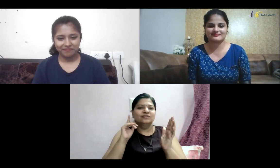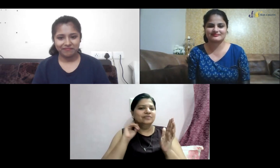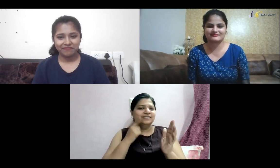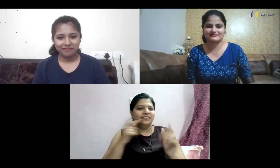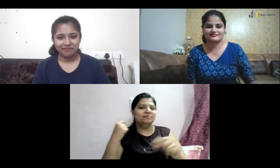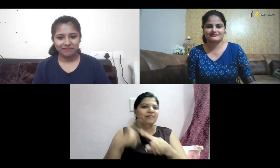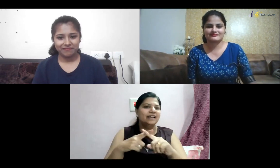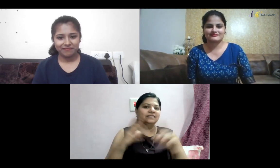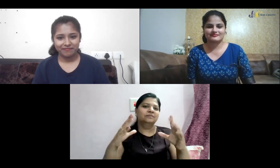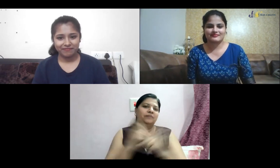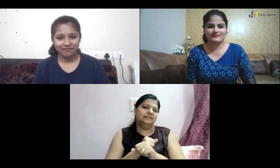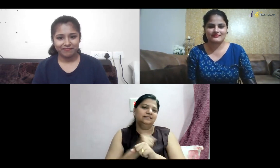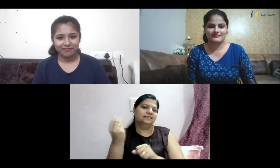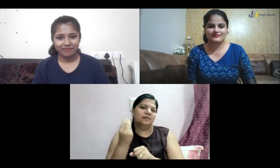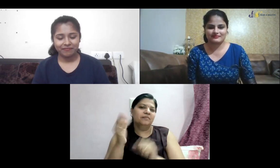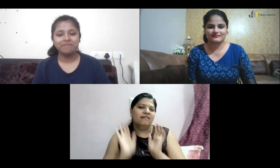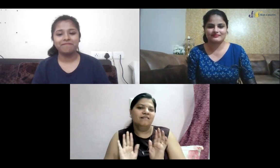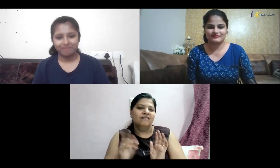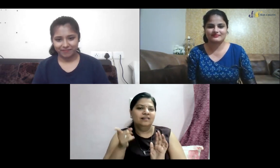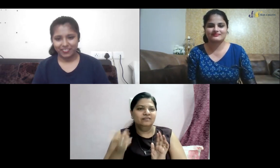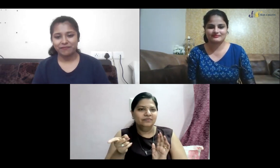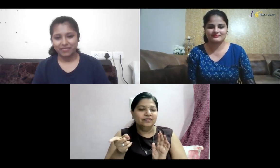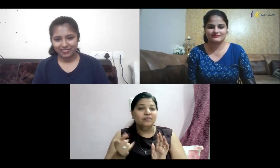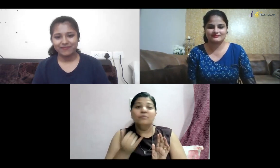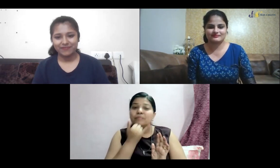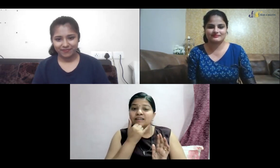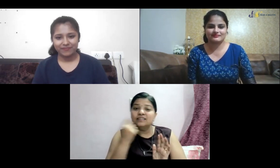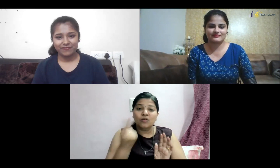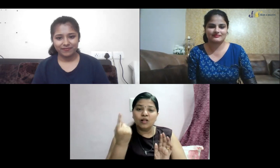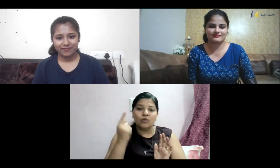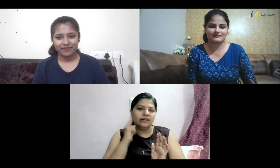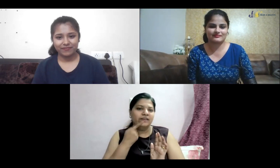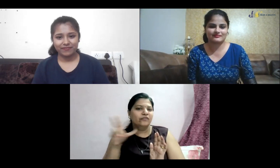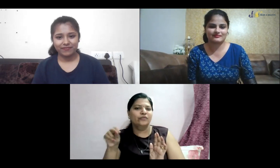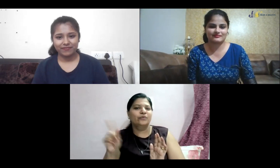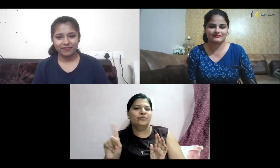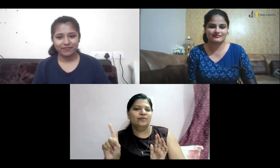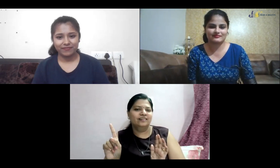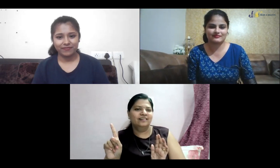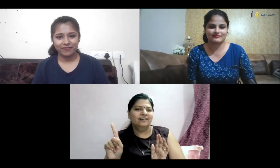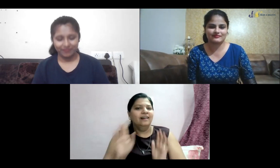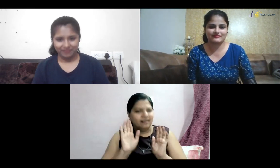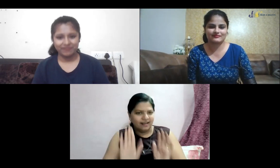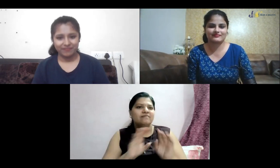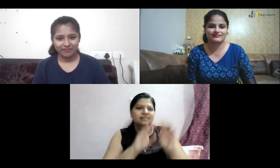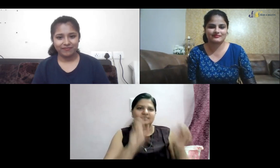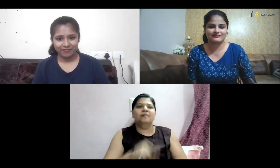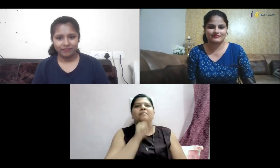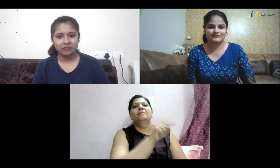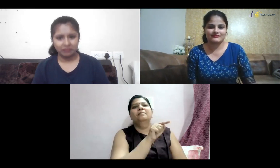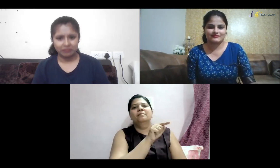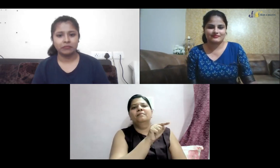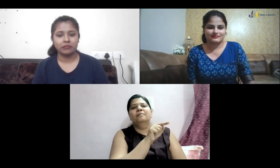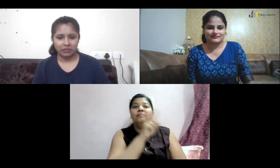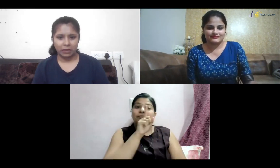lot. It's more abstract. It is not a match with the deaf people. What is the mistake? Because this is not a mistake from the deaf